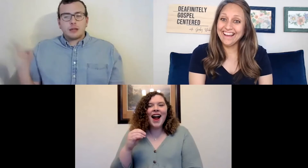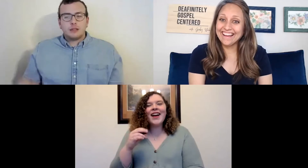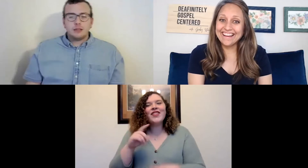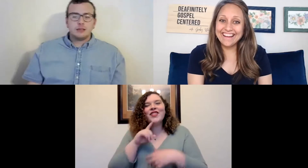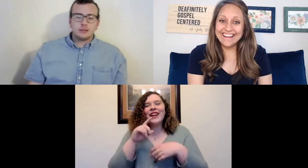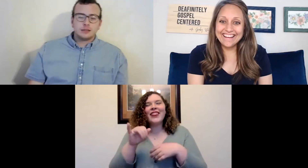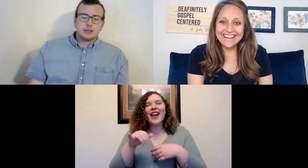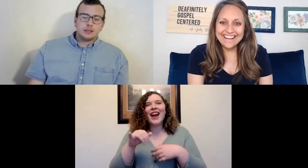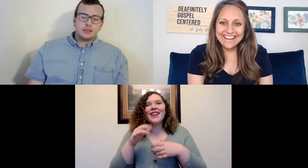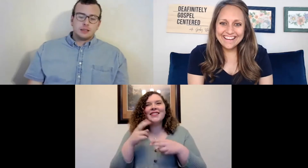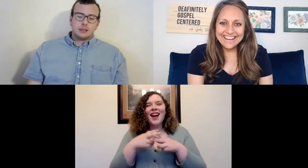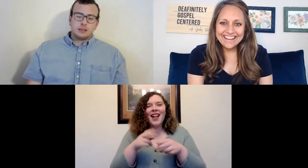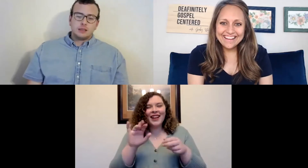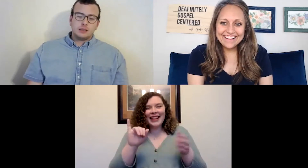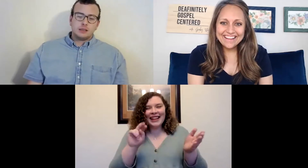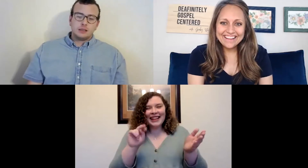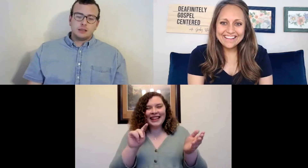Wow. And